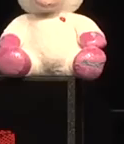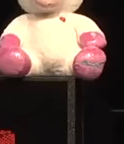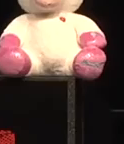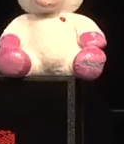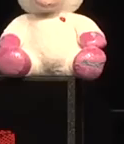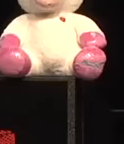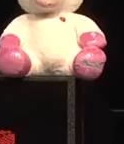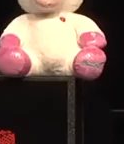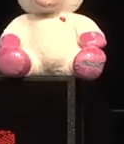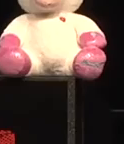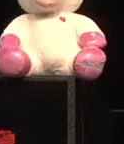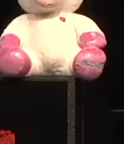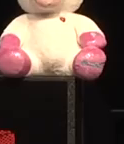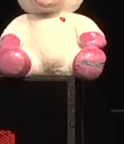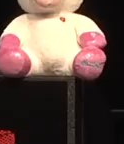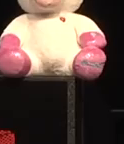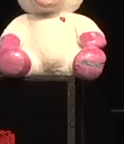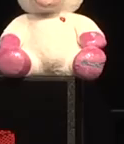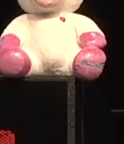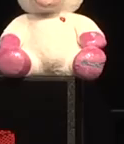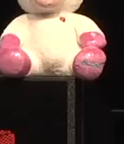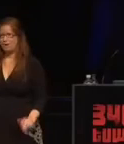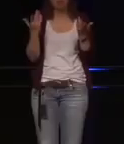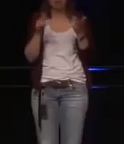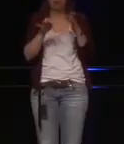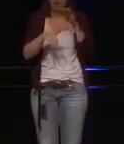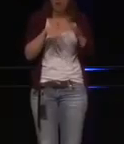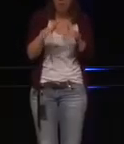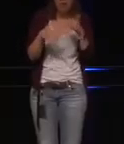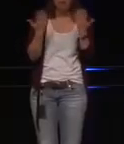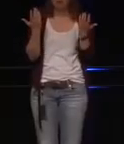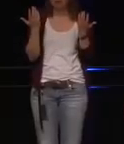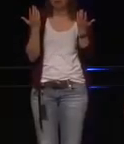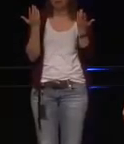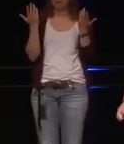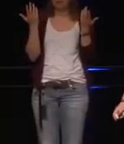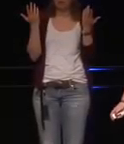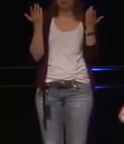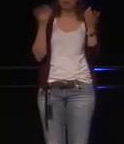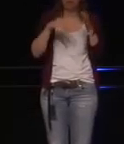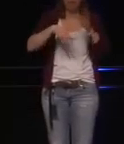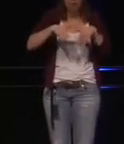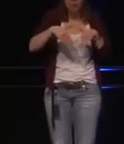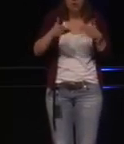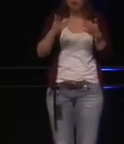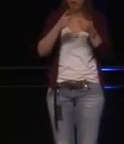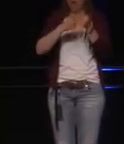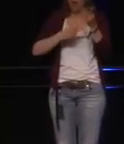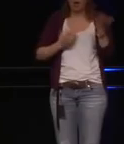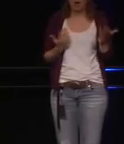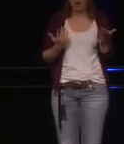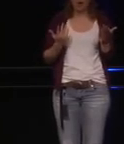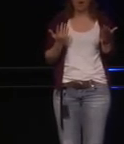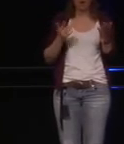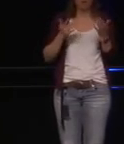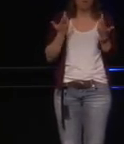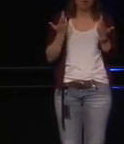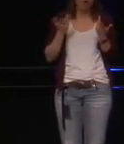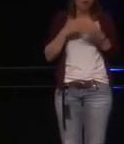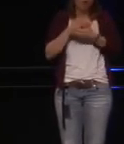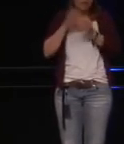regarding connected toys. The people were testing them. And actually, all of the